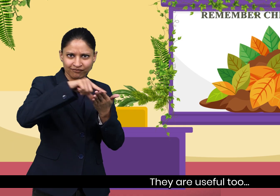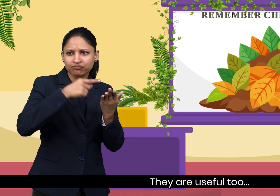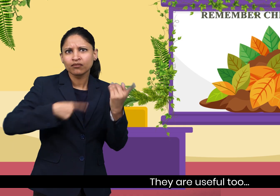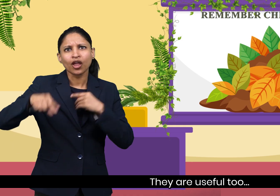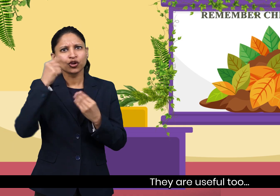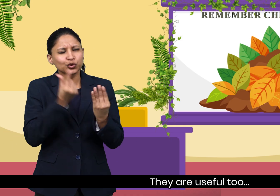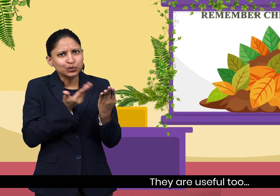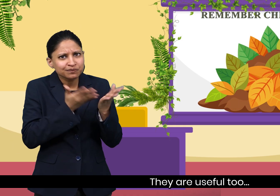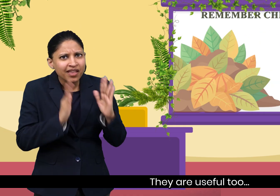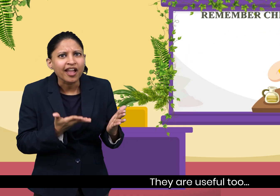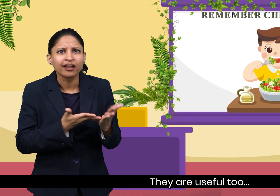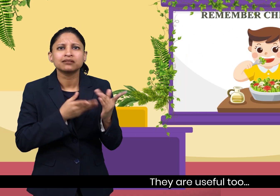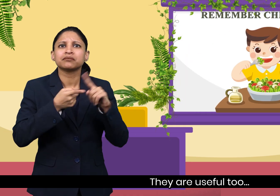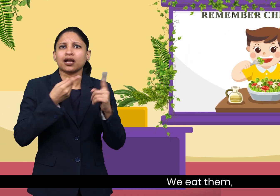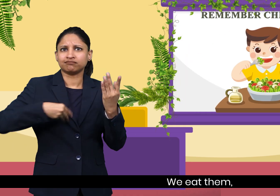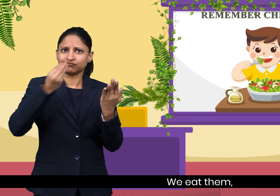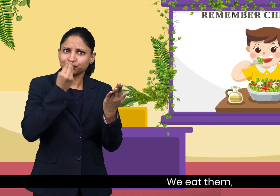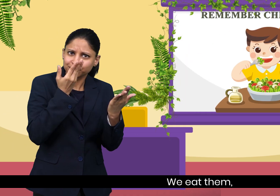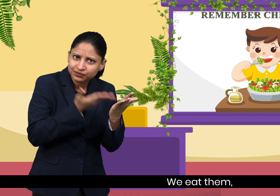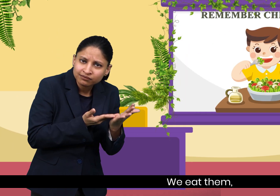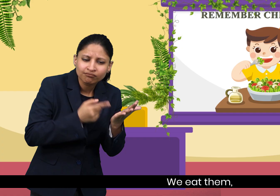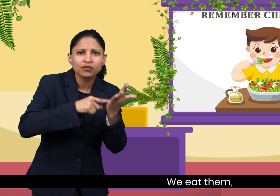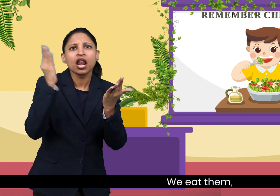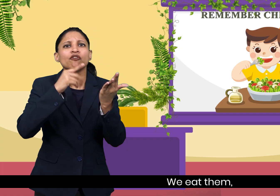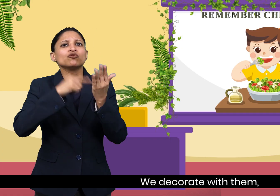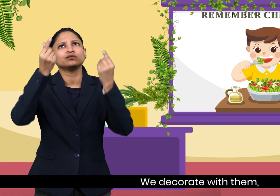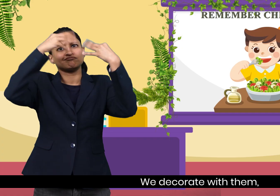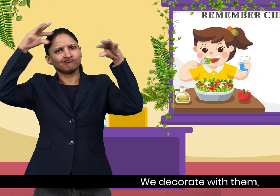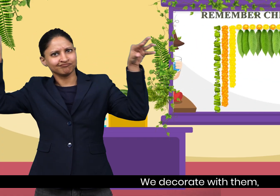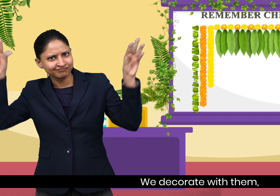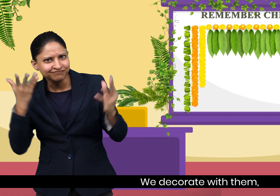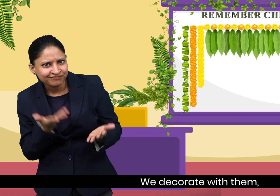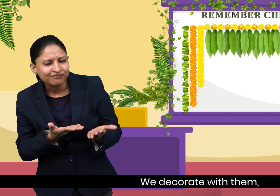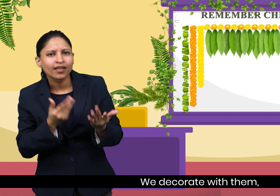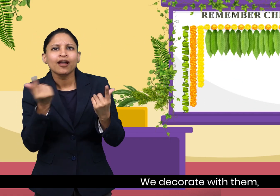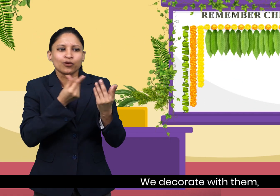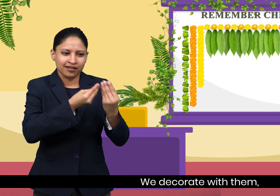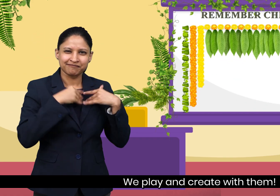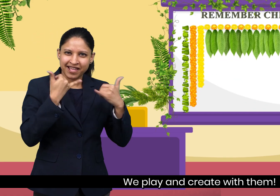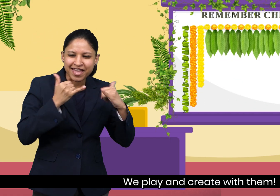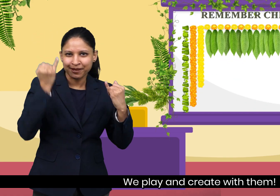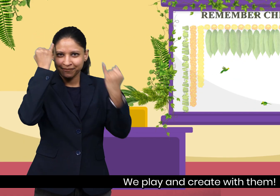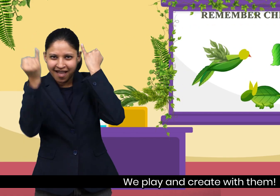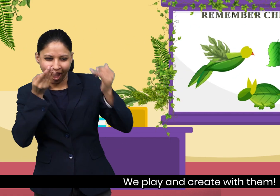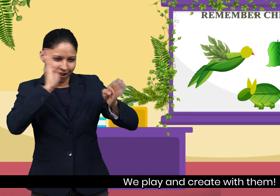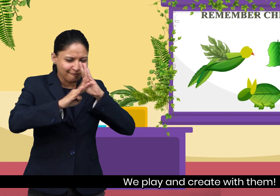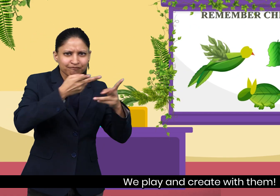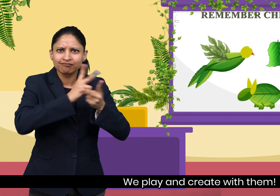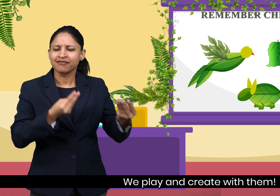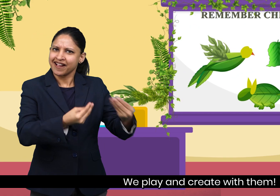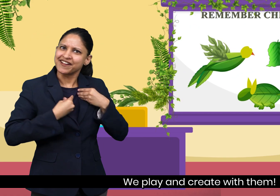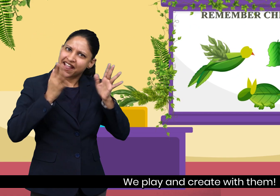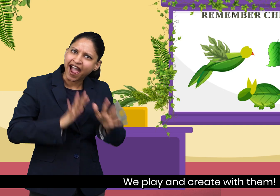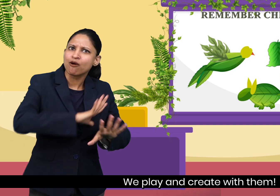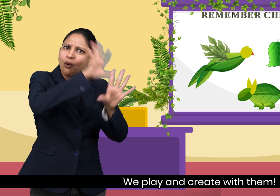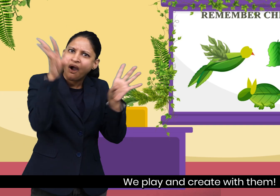They're useful too. We eat them, we decorate with them, we play and